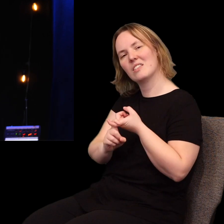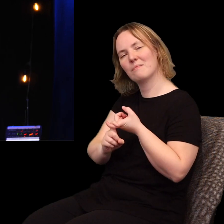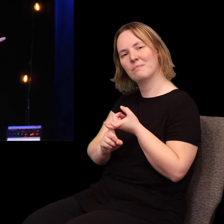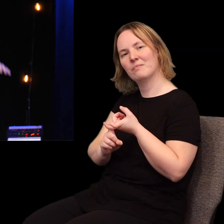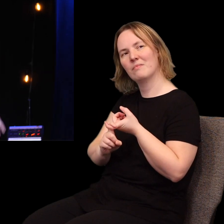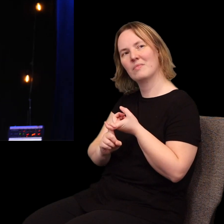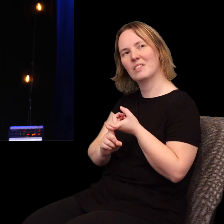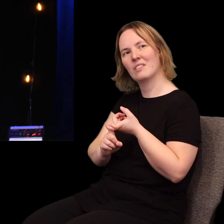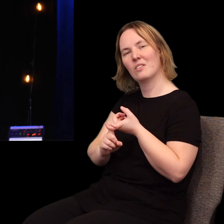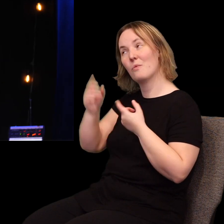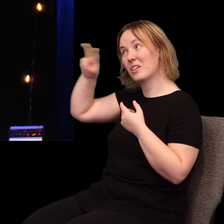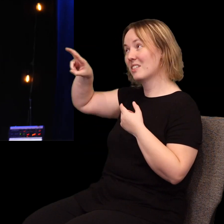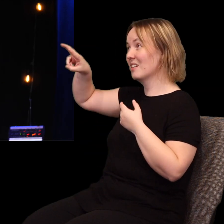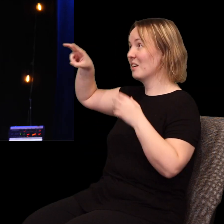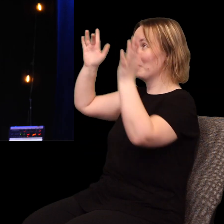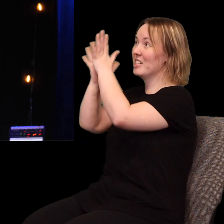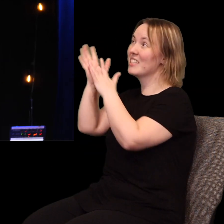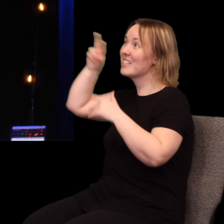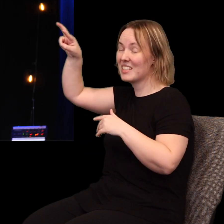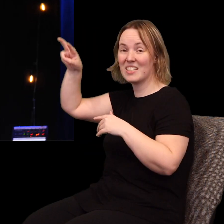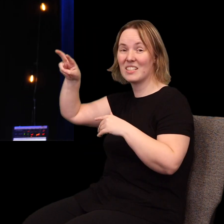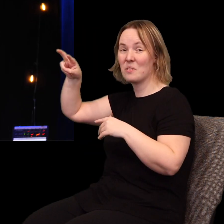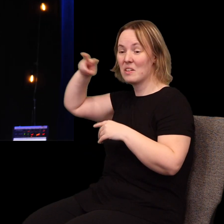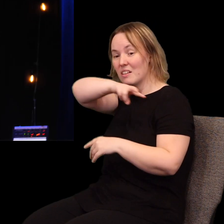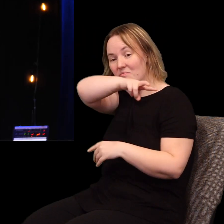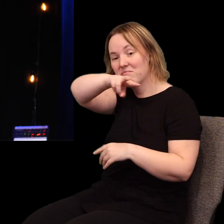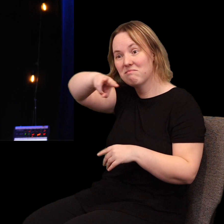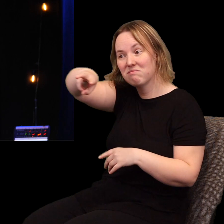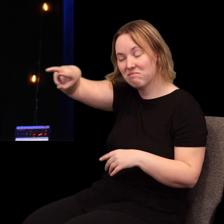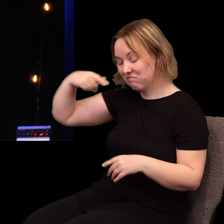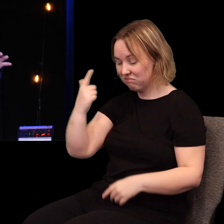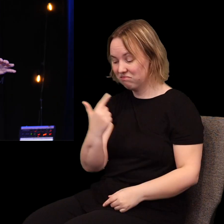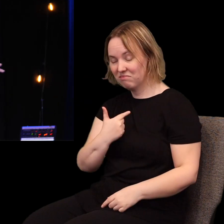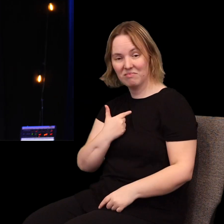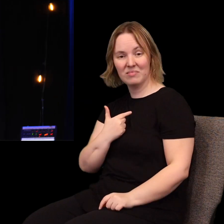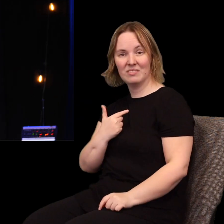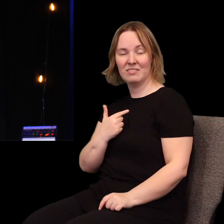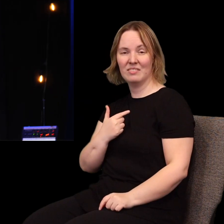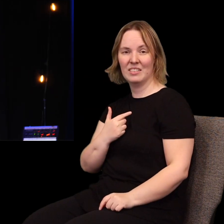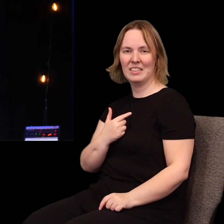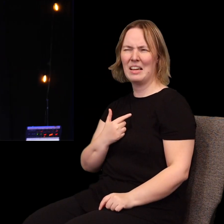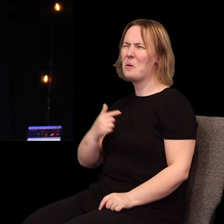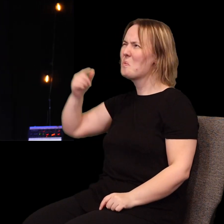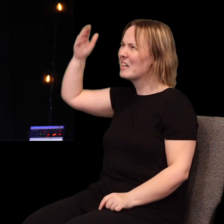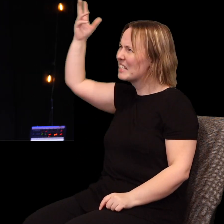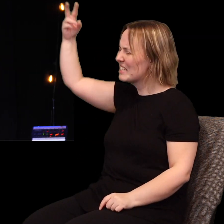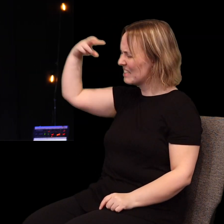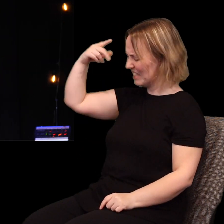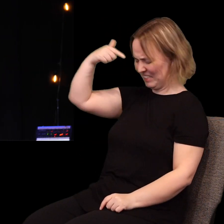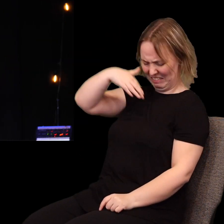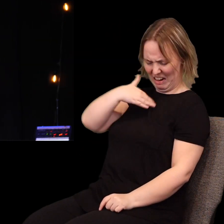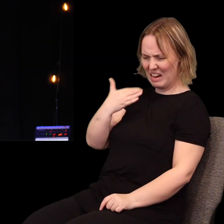Friends, if we could just see what Jesus sees, when he looks across this audience and this platform, what